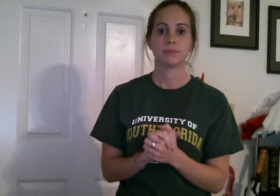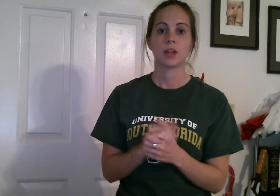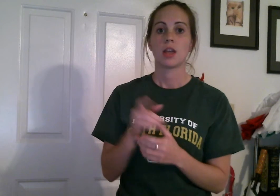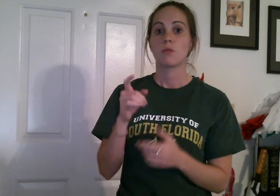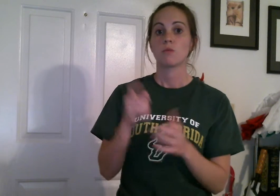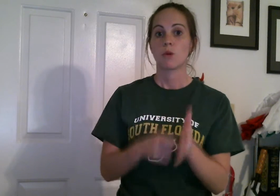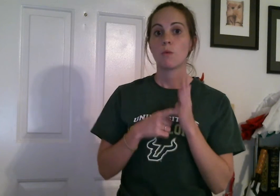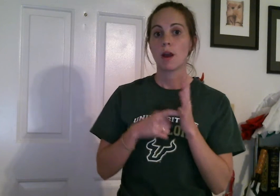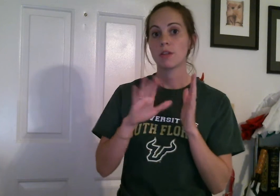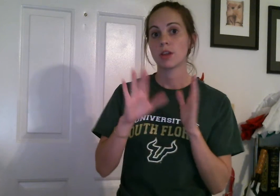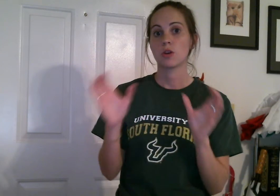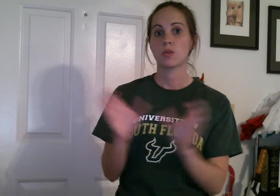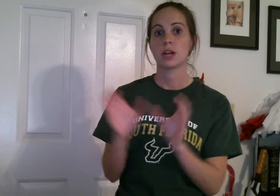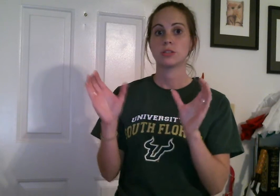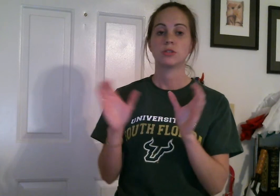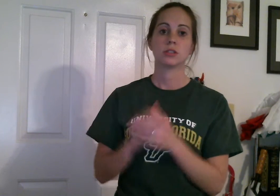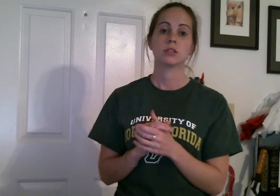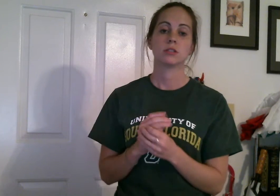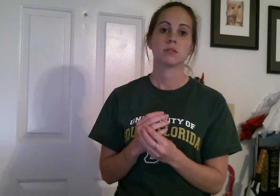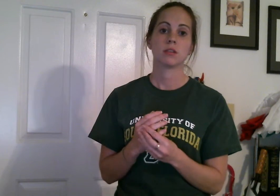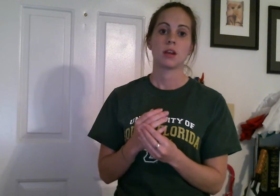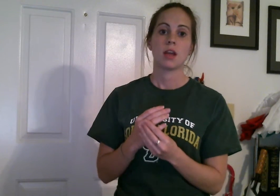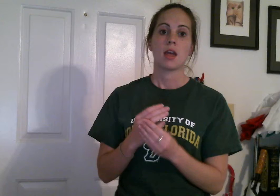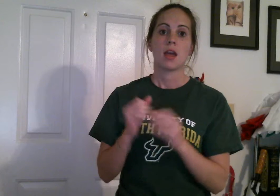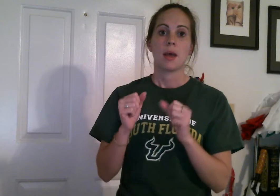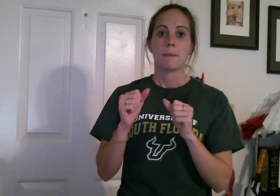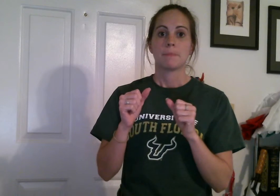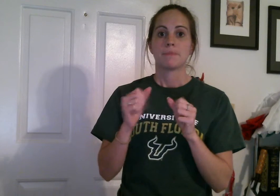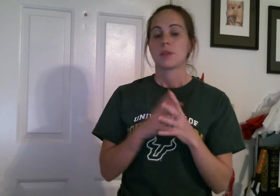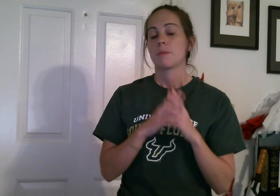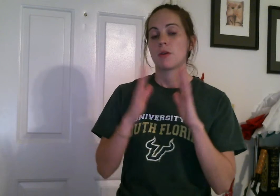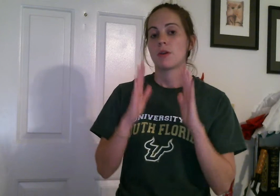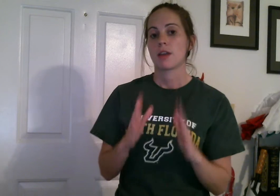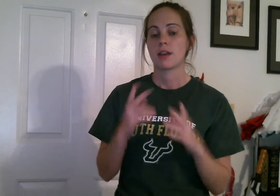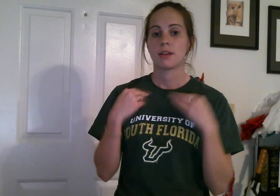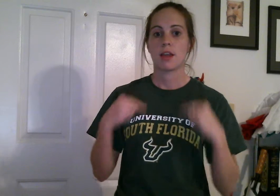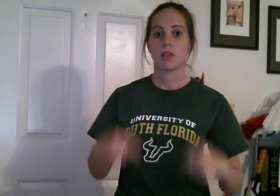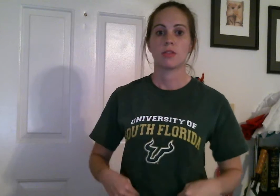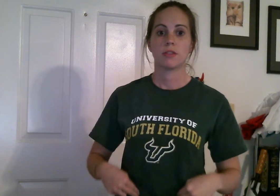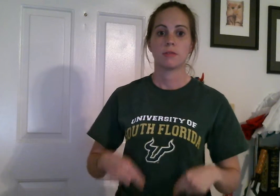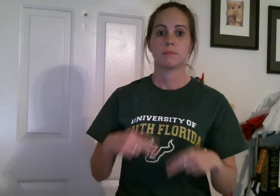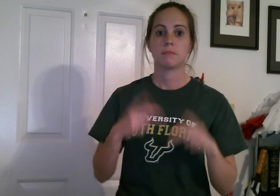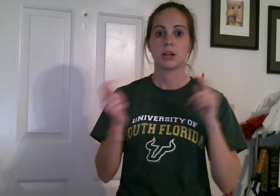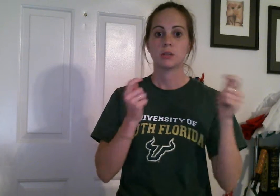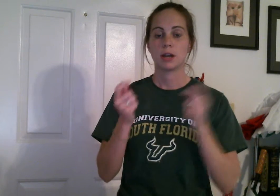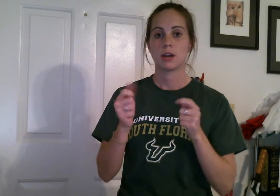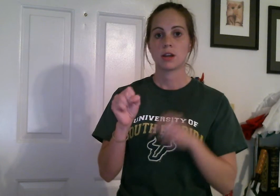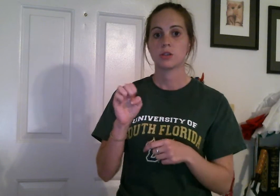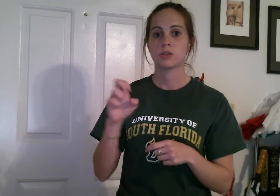credentialed. The American Health Information Management Association offers the CCS